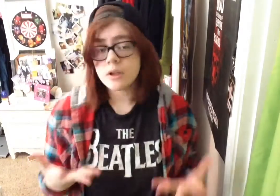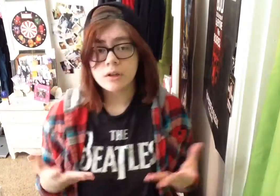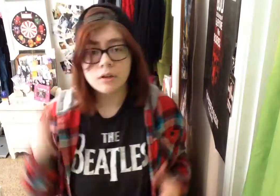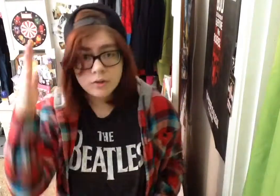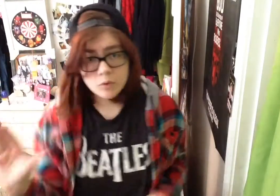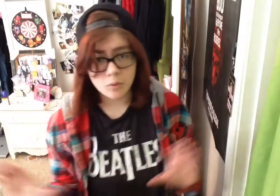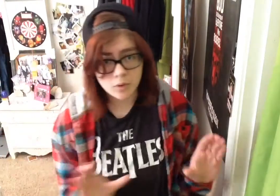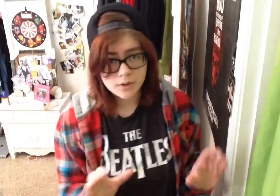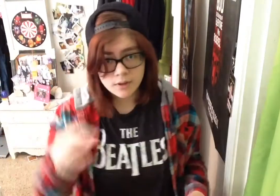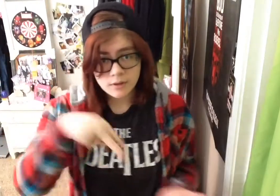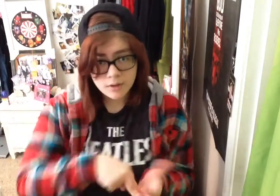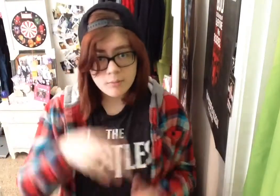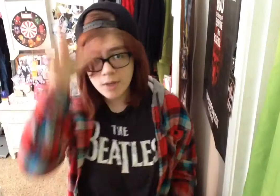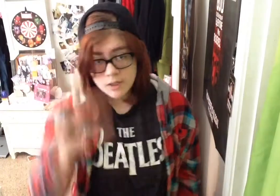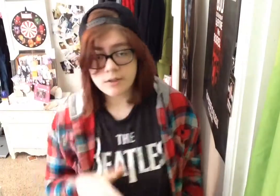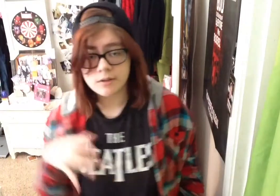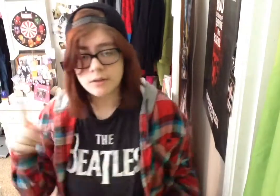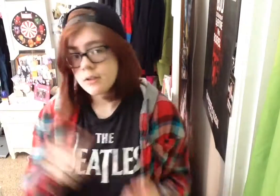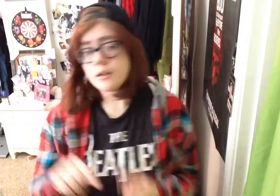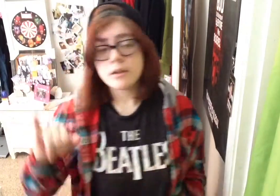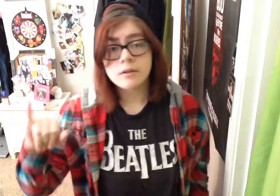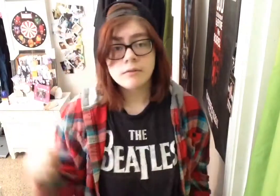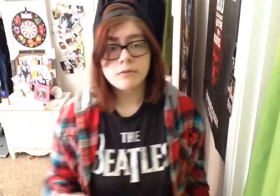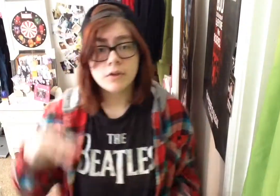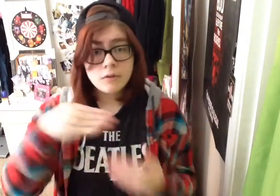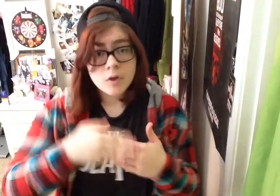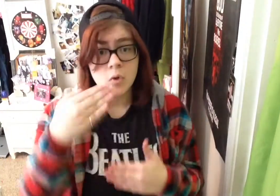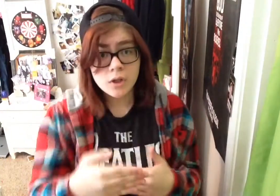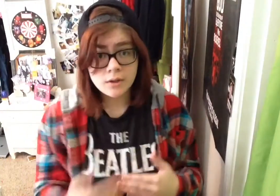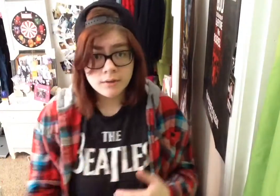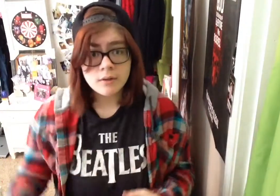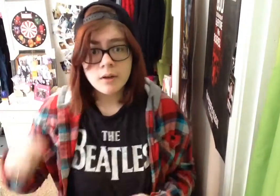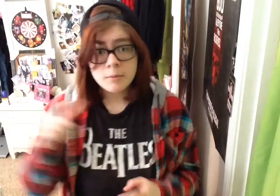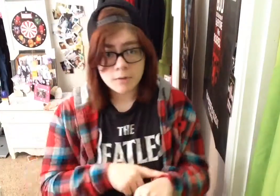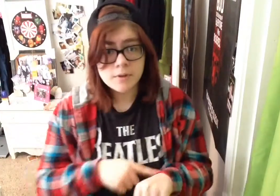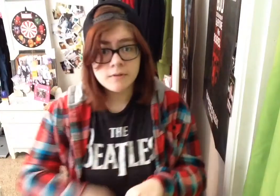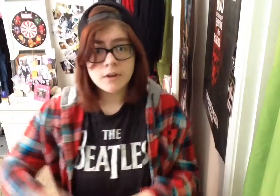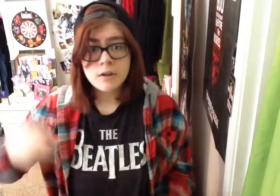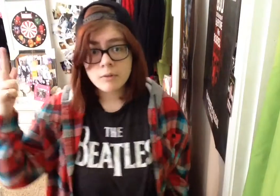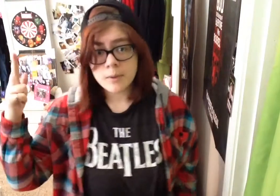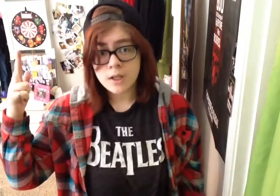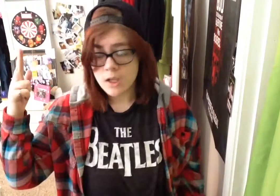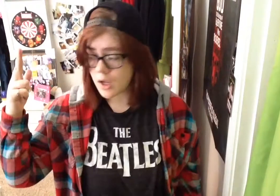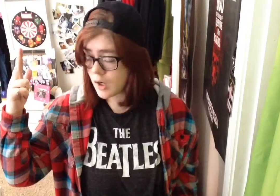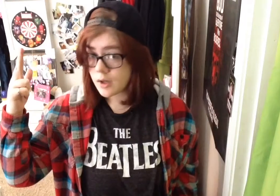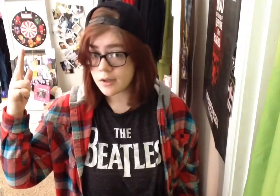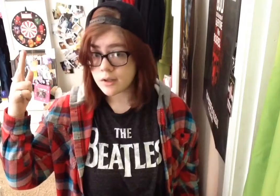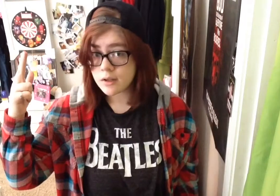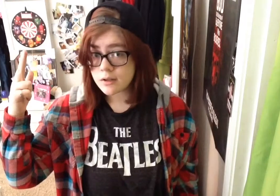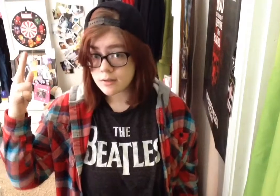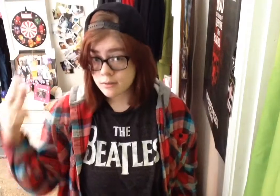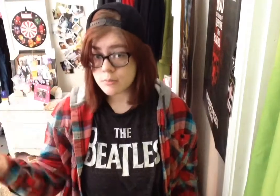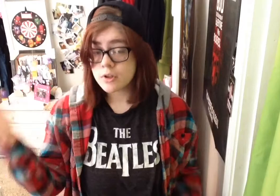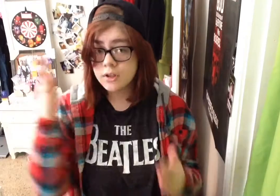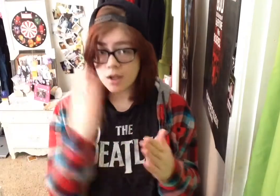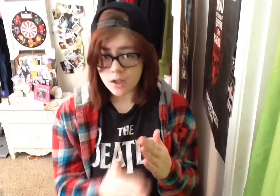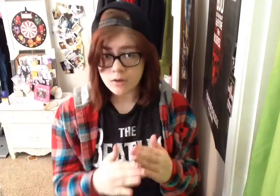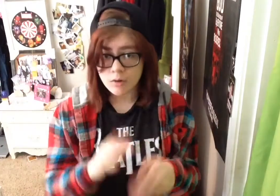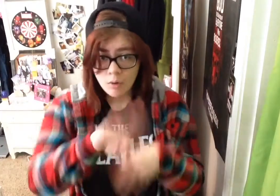you're going to do. Stand there like a man until Iker is in front of you. When the time comes, fire your weapon in the air. This will put an end to the